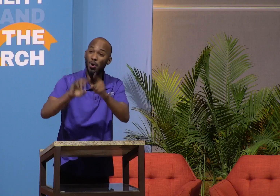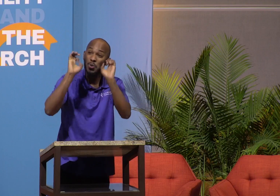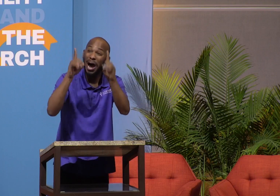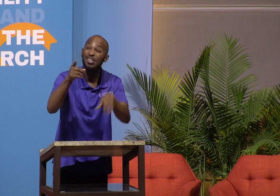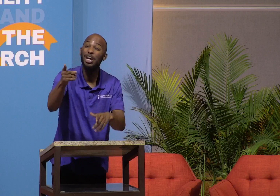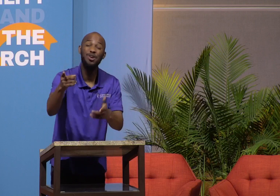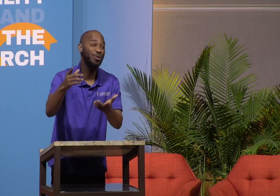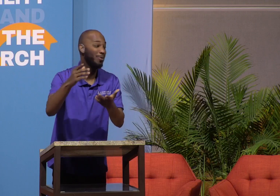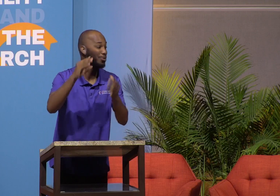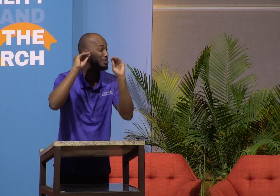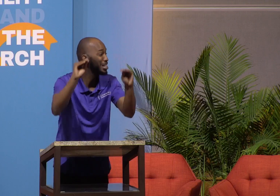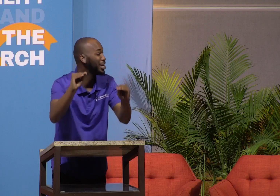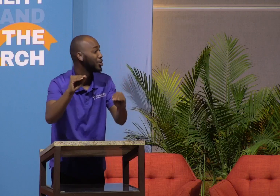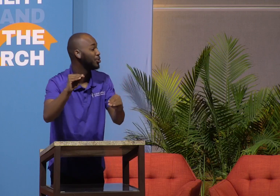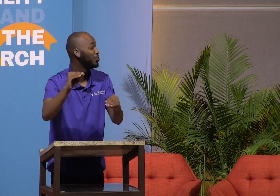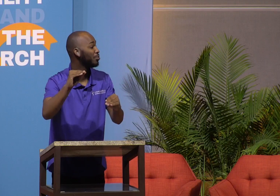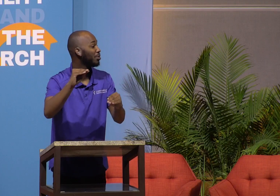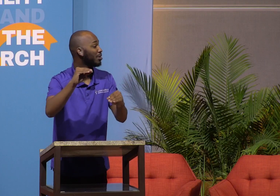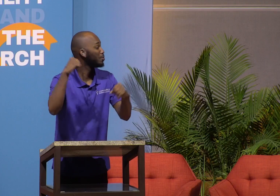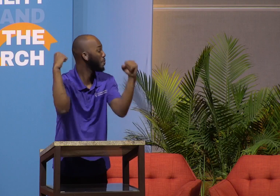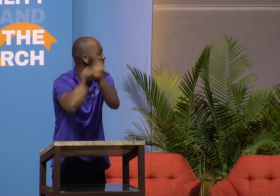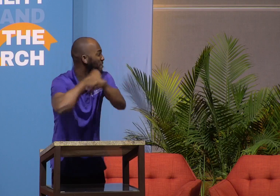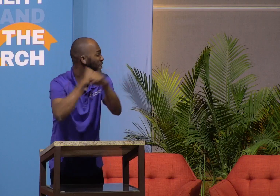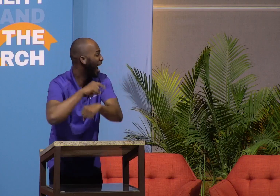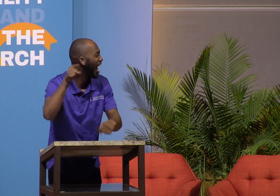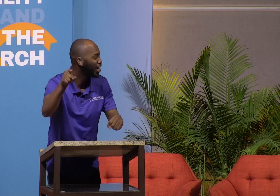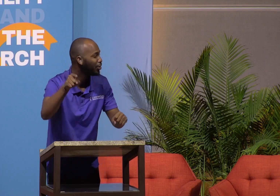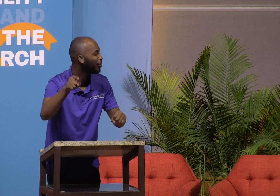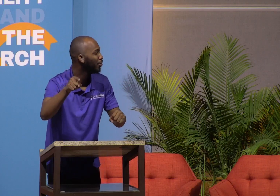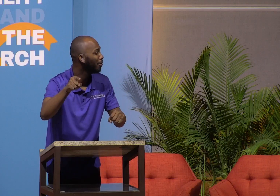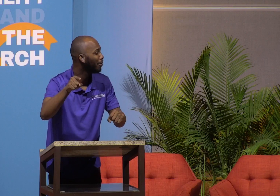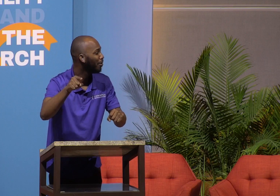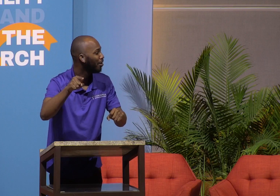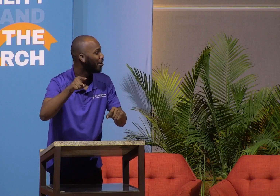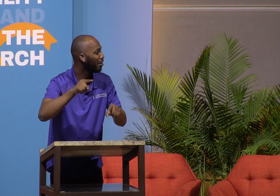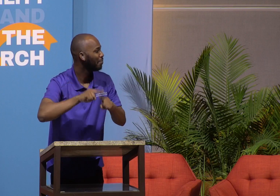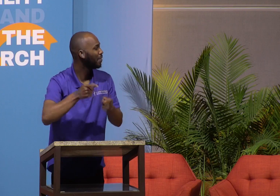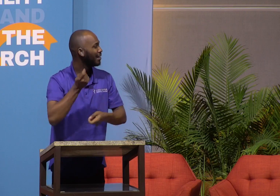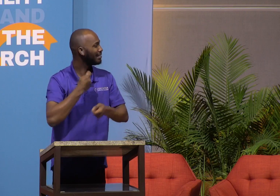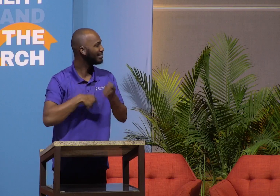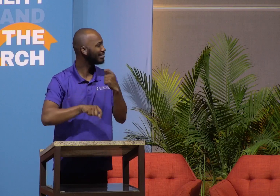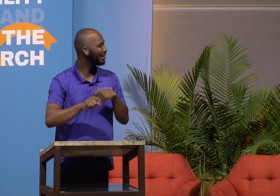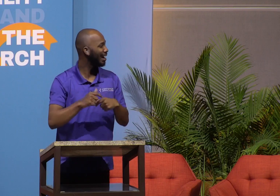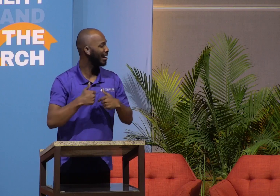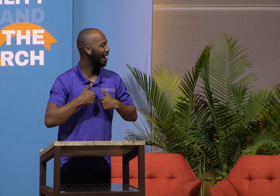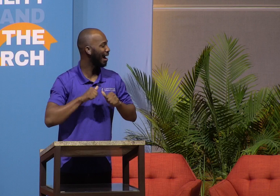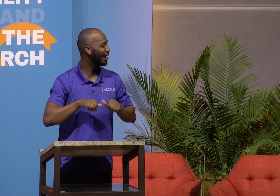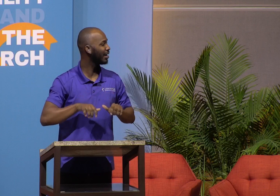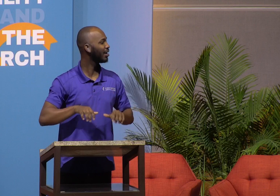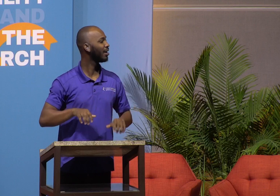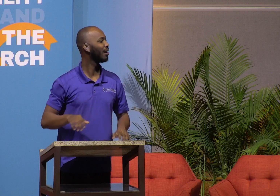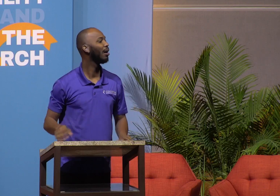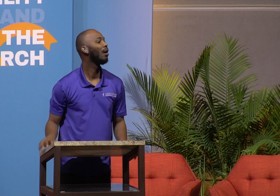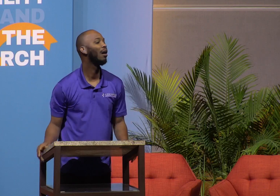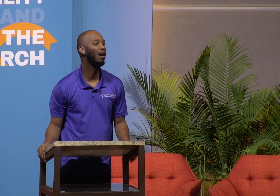have to do all of this extra work to try and teach, to fight just to have rights, just to